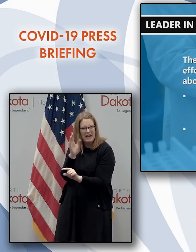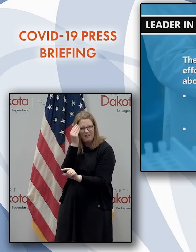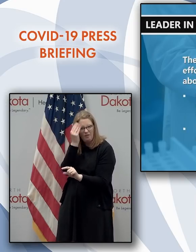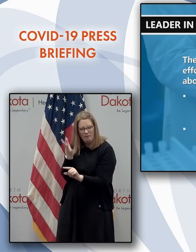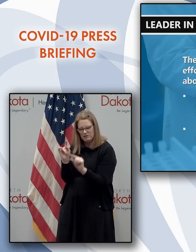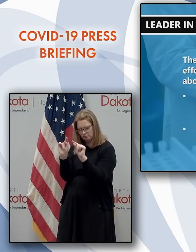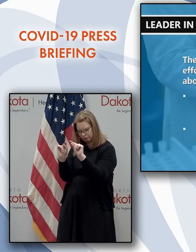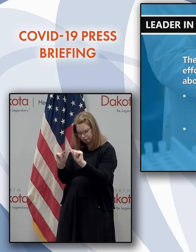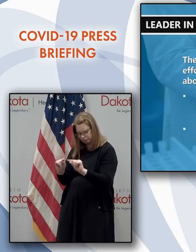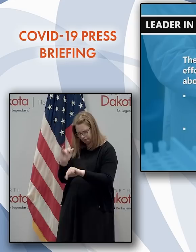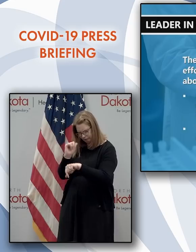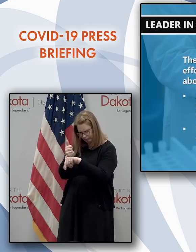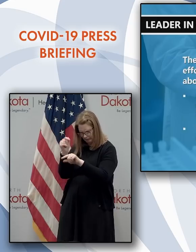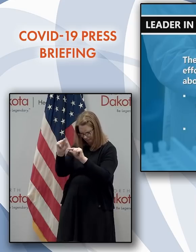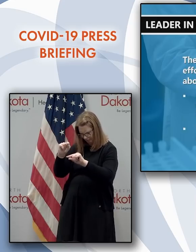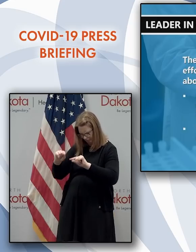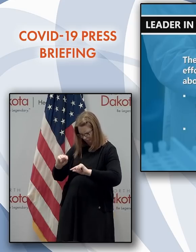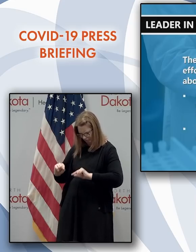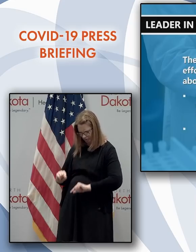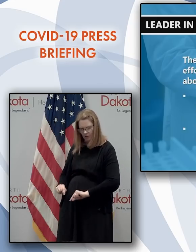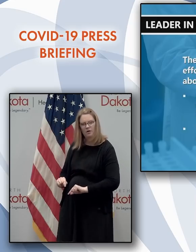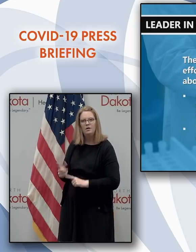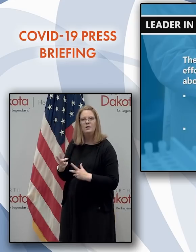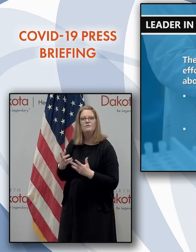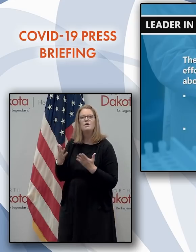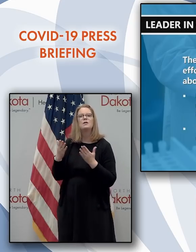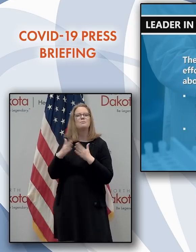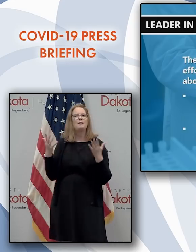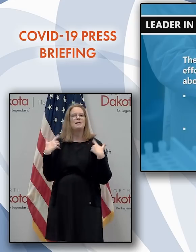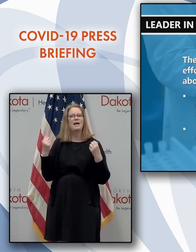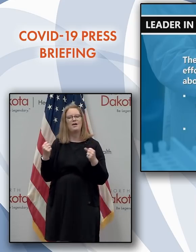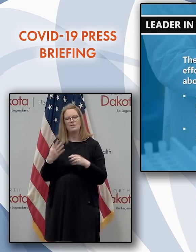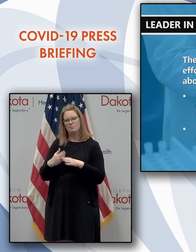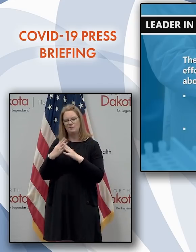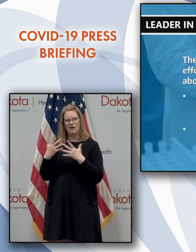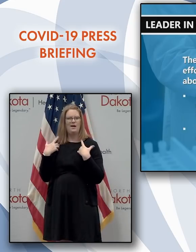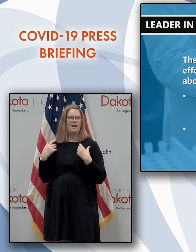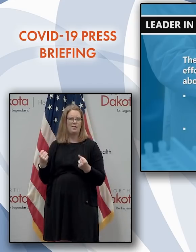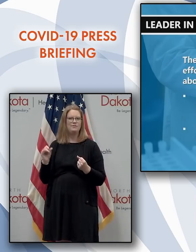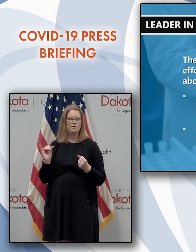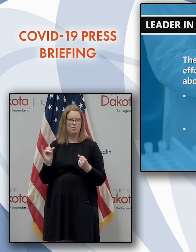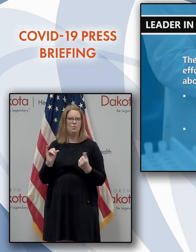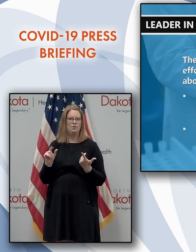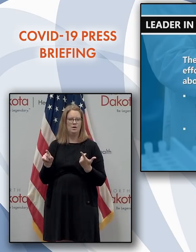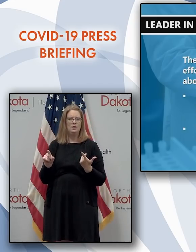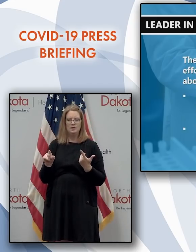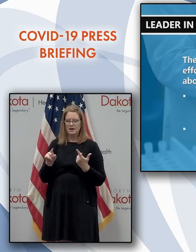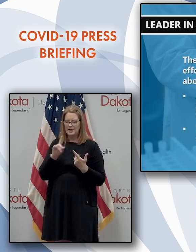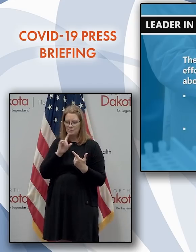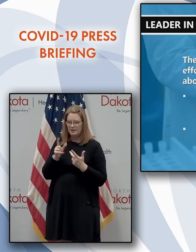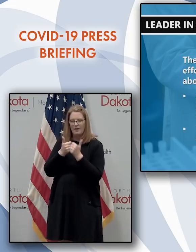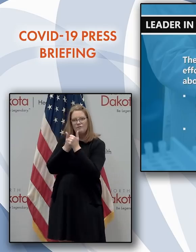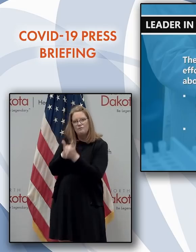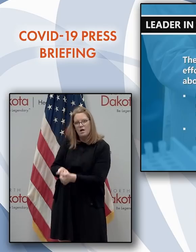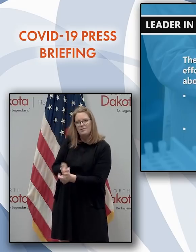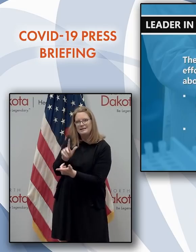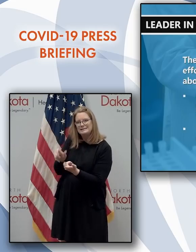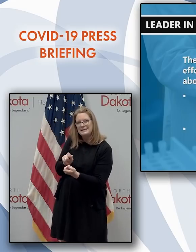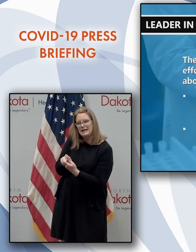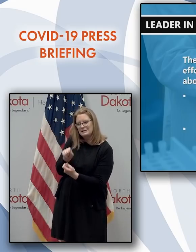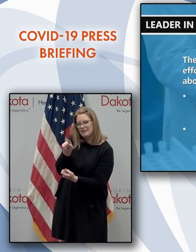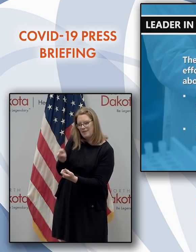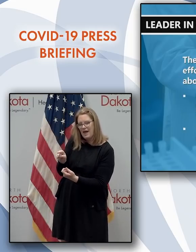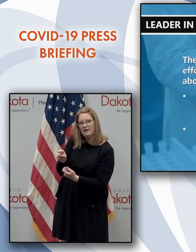for opportunities for health, public health, and preventative health with the genome sequencing. But